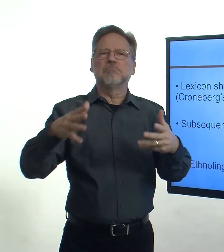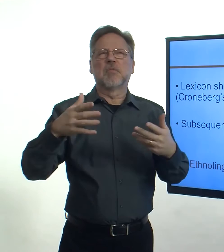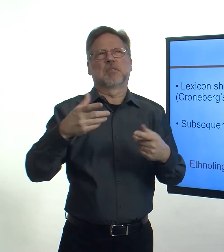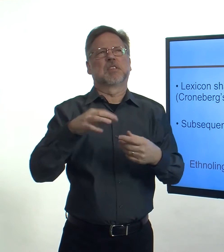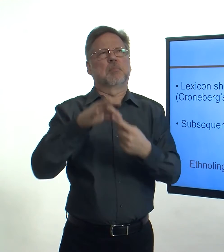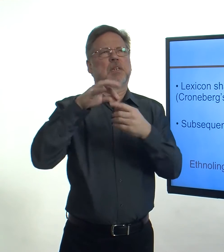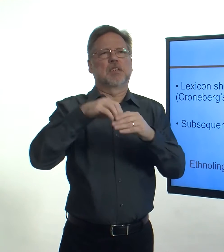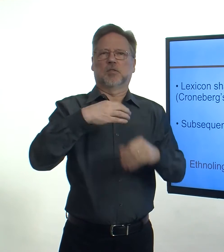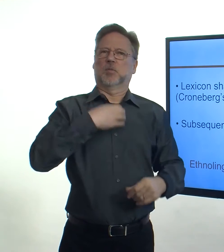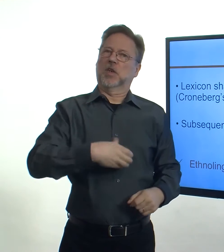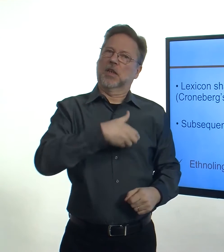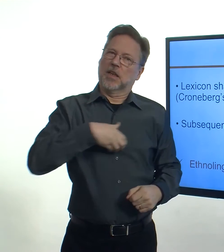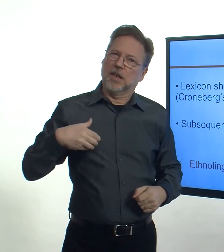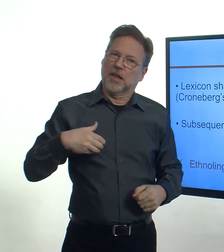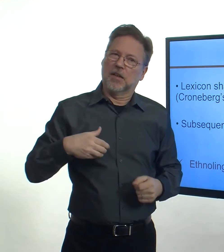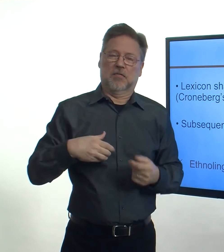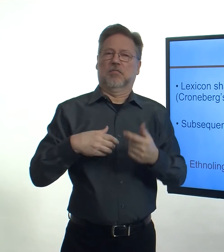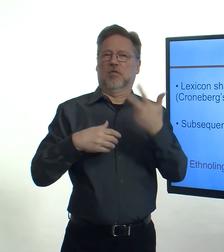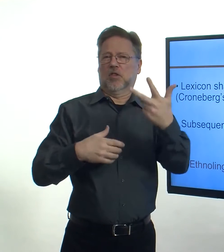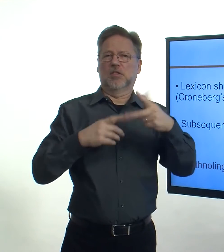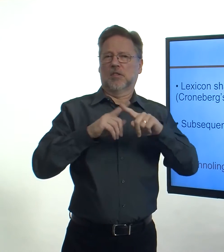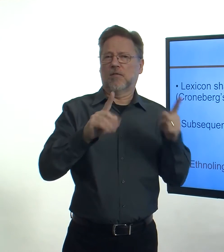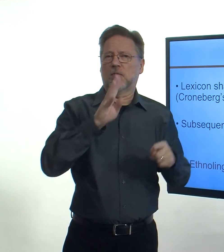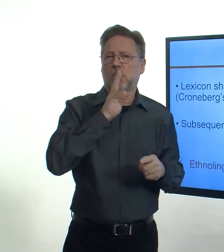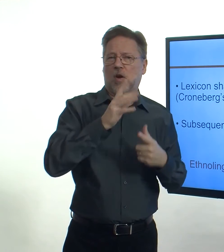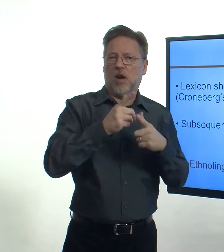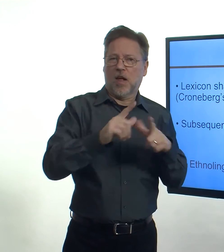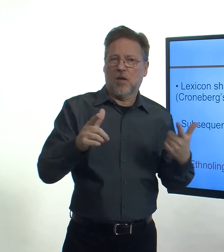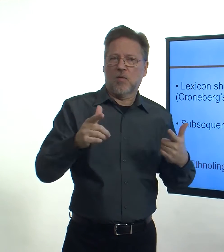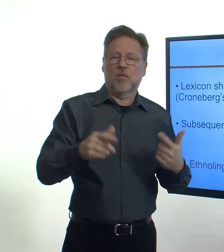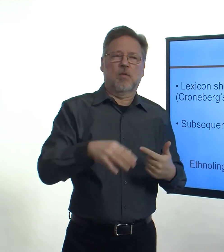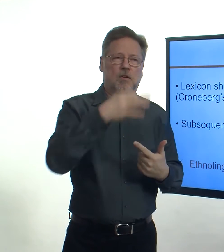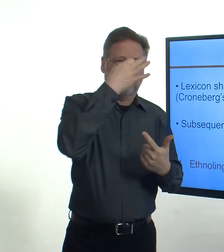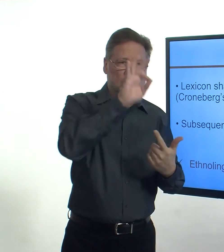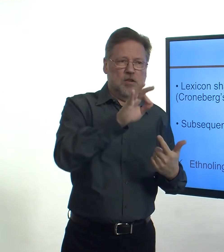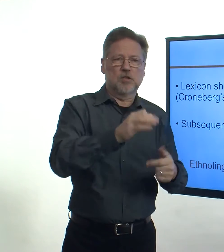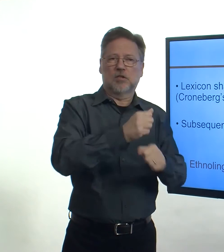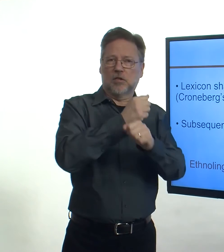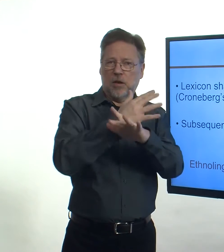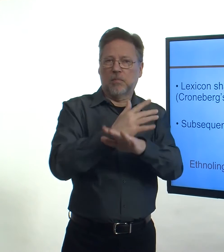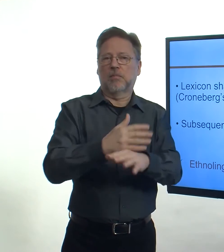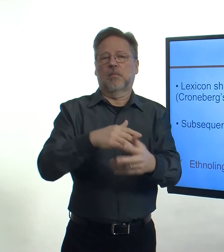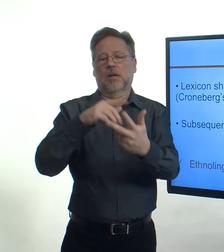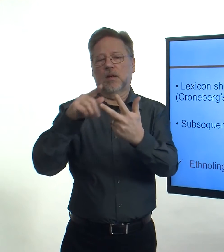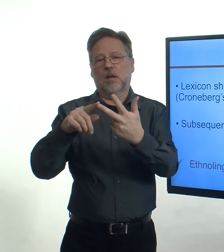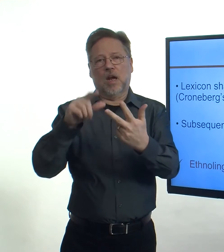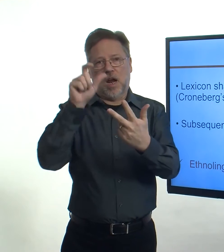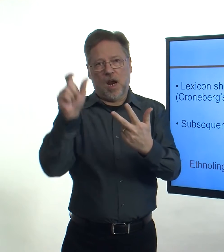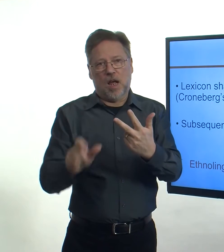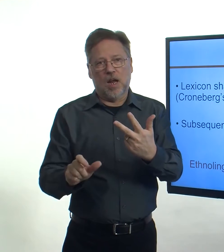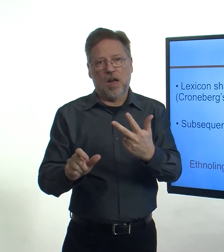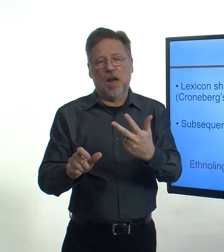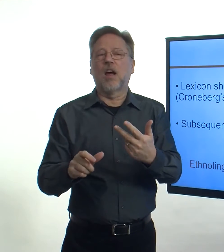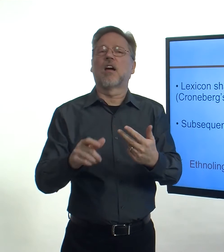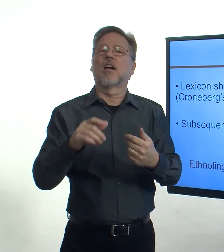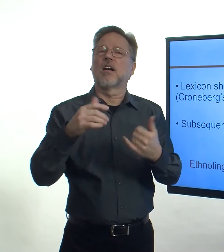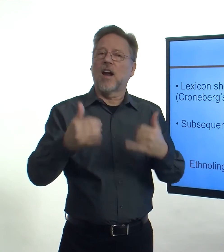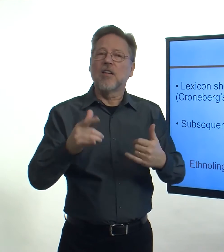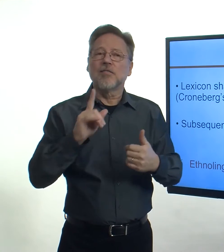For example, in Switzerland, there are 3 different spoken languages: French, German, and Italian. Deaf people in each